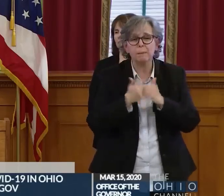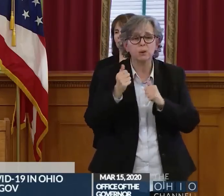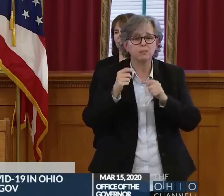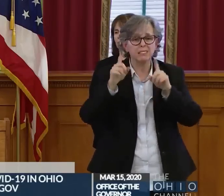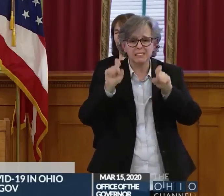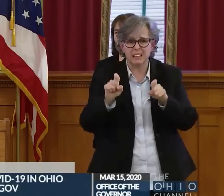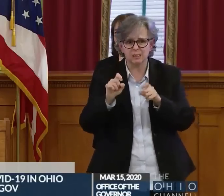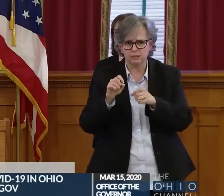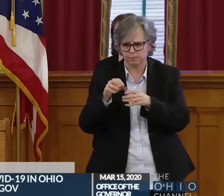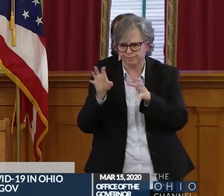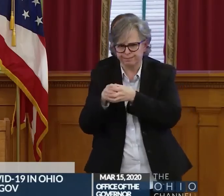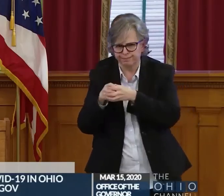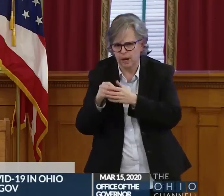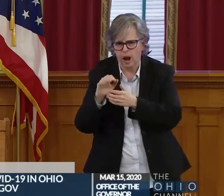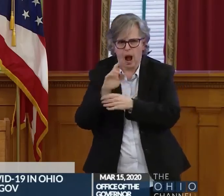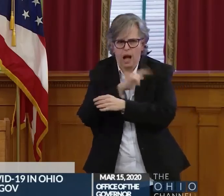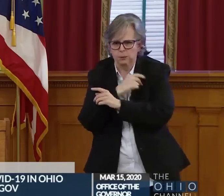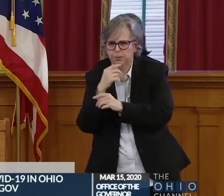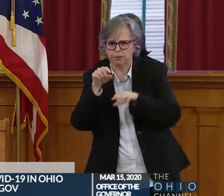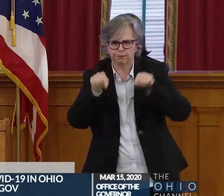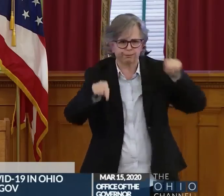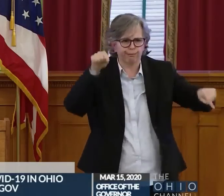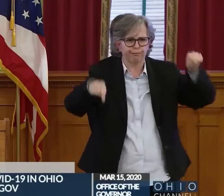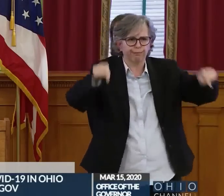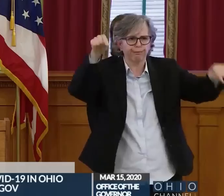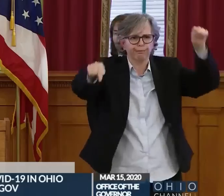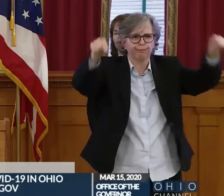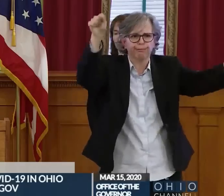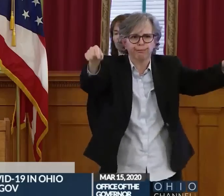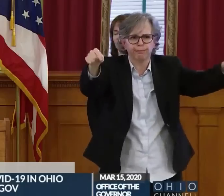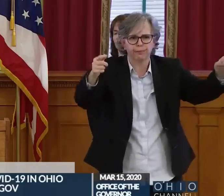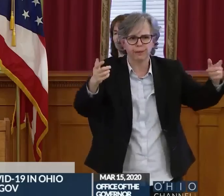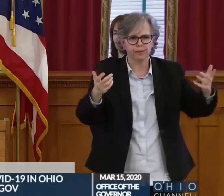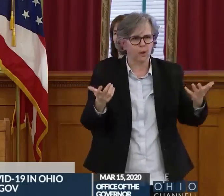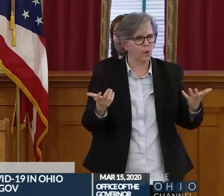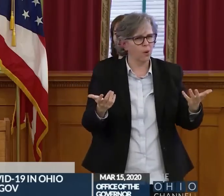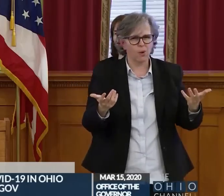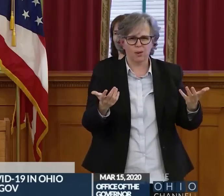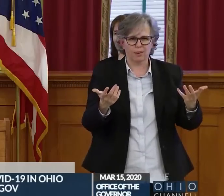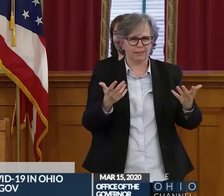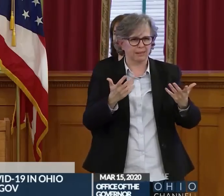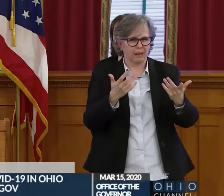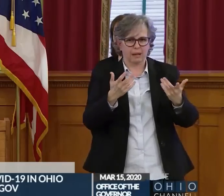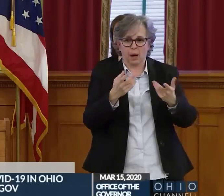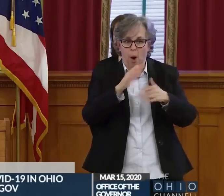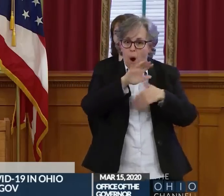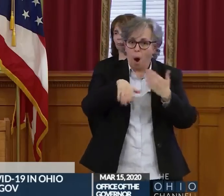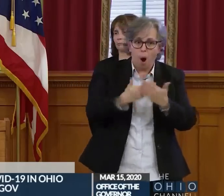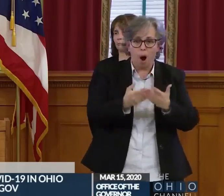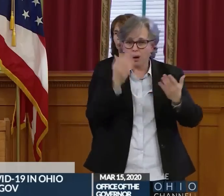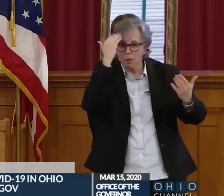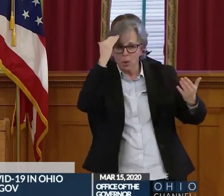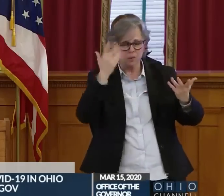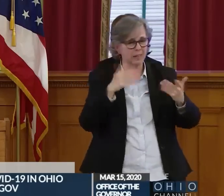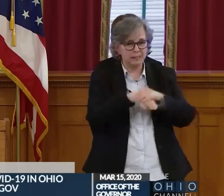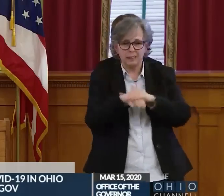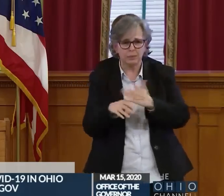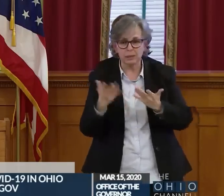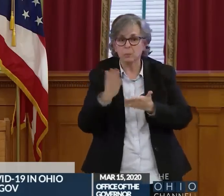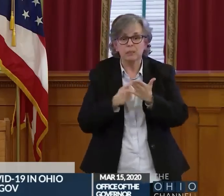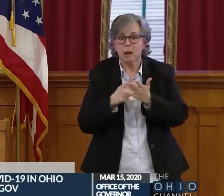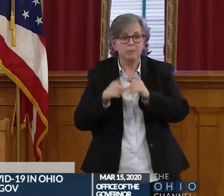centers, often in the big 3 Cs here in Ohio, sometimes they're putting down where they tested and not the county a person lives